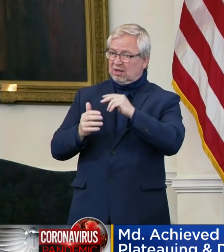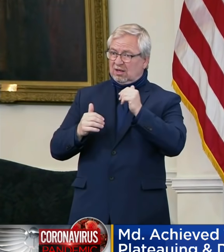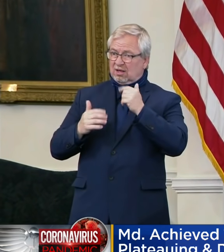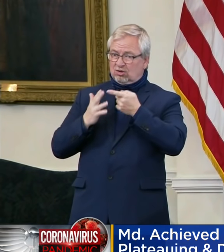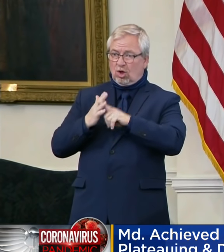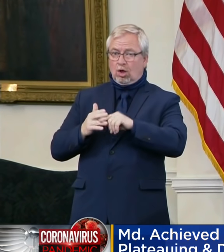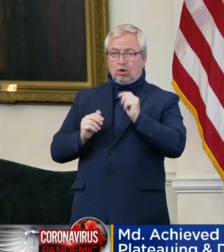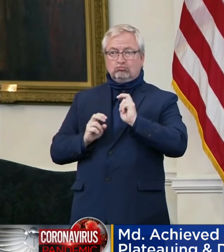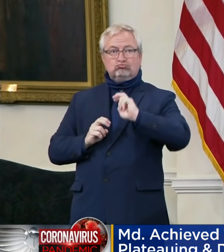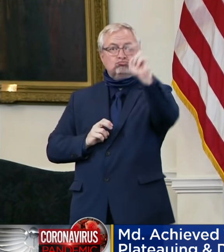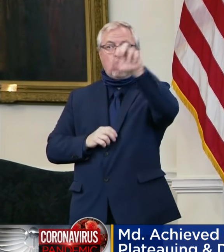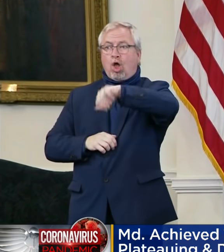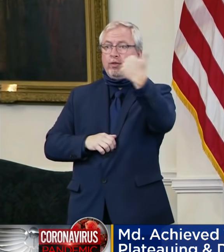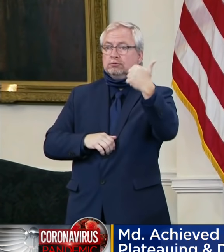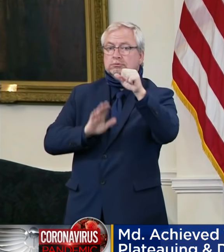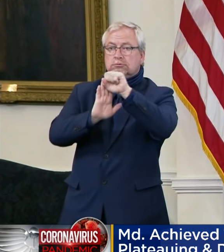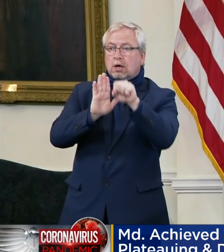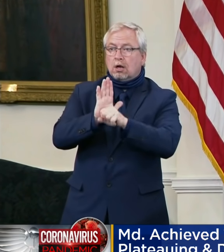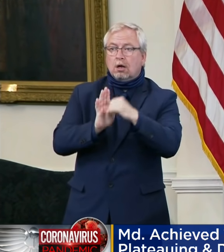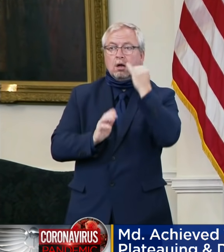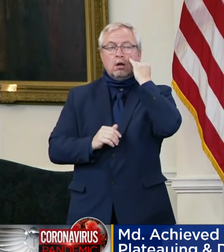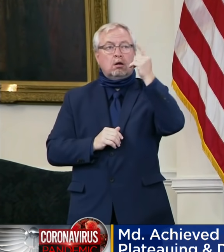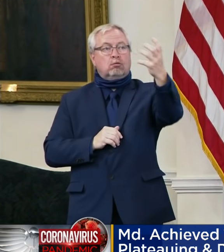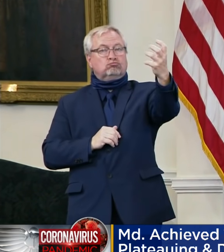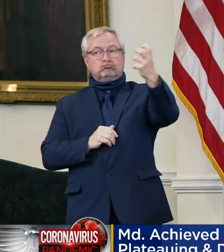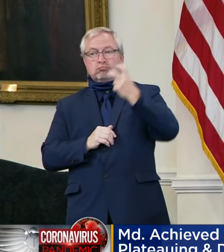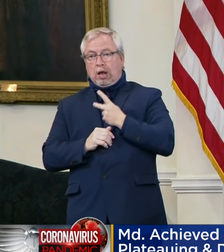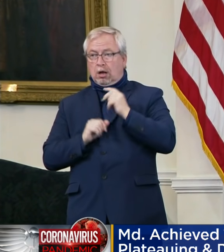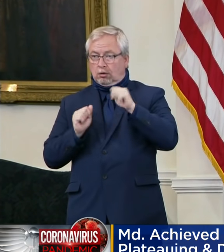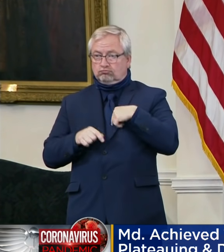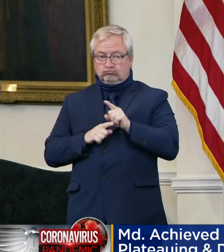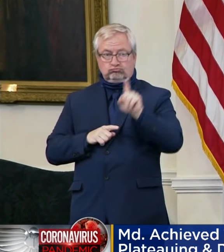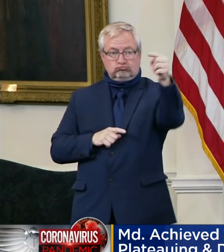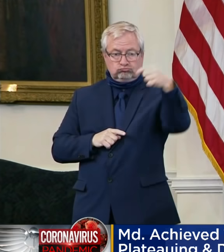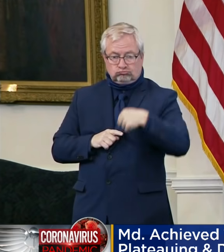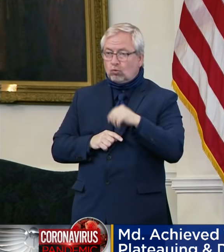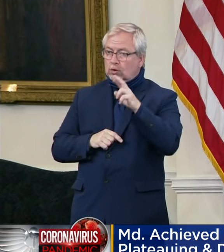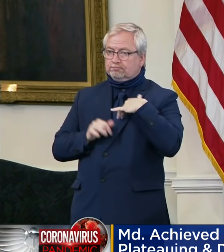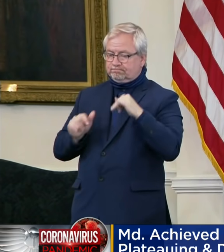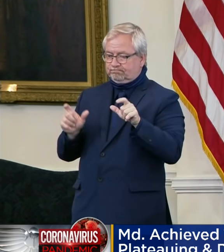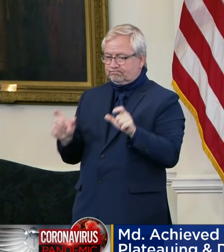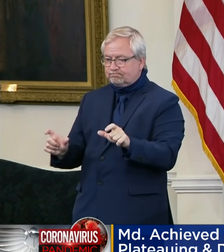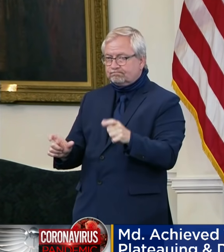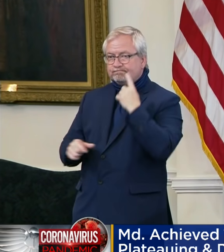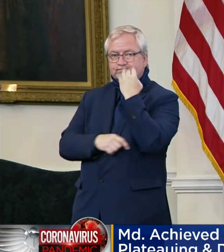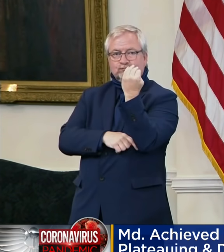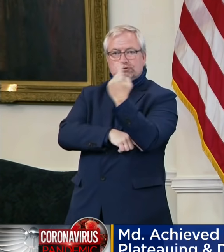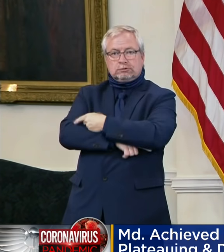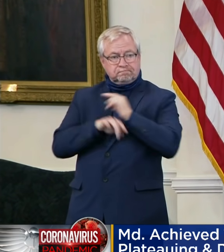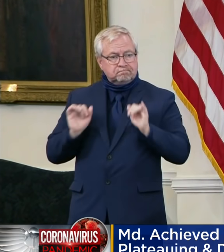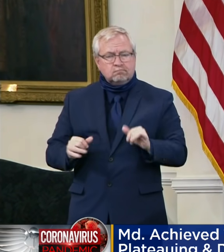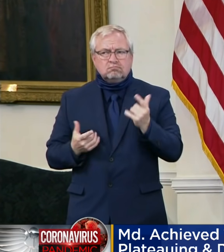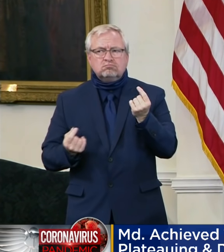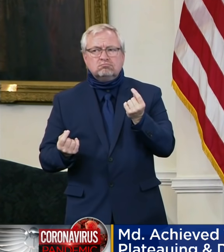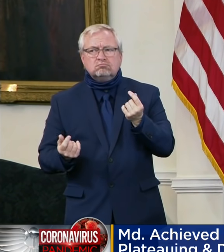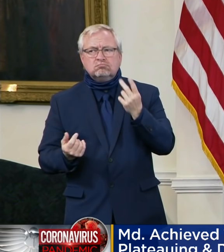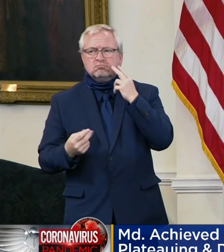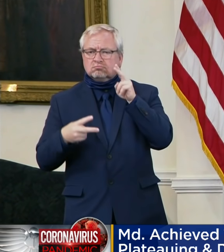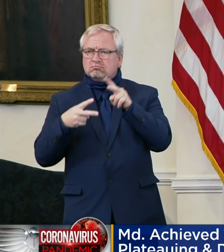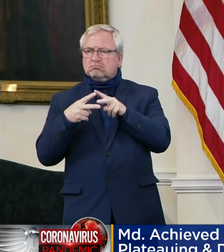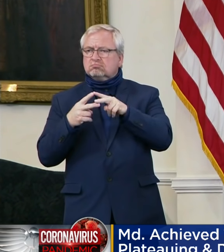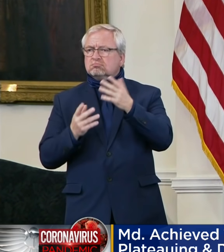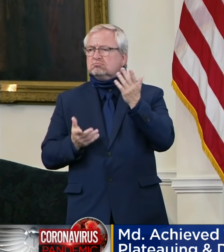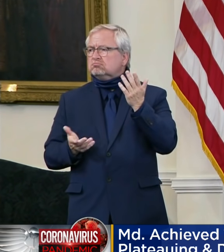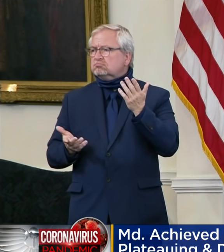the 14-day quarantine that goes along with that, or goes along with that? Yeah, they were both just recommendations. There never was an